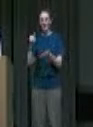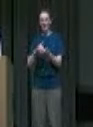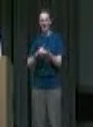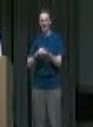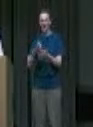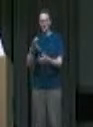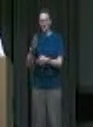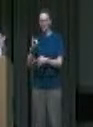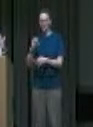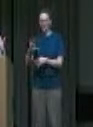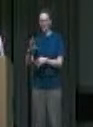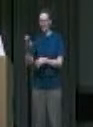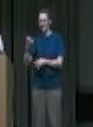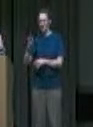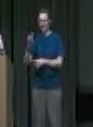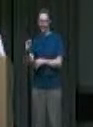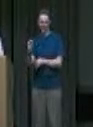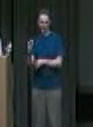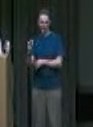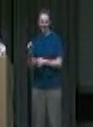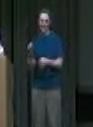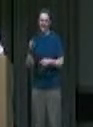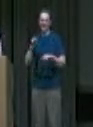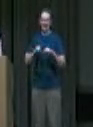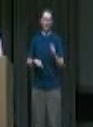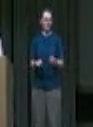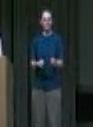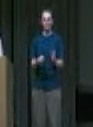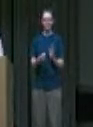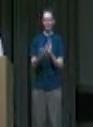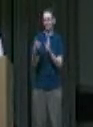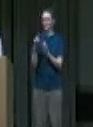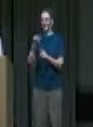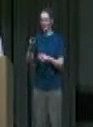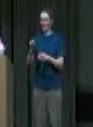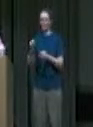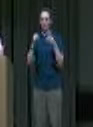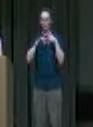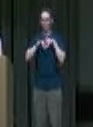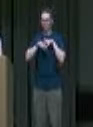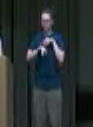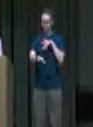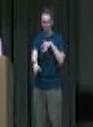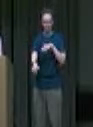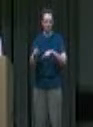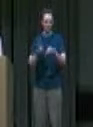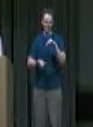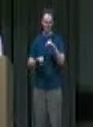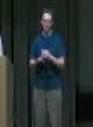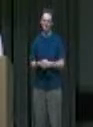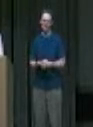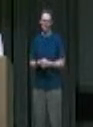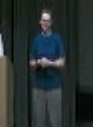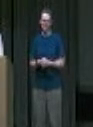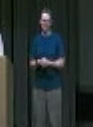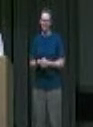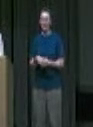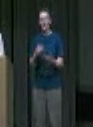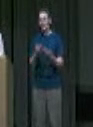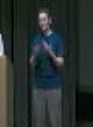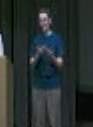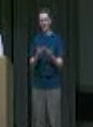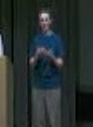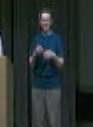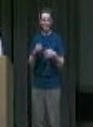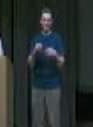aren't able just to remove the dam and let all of that sediment flush downstream. So either way, regardless of the